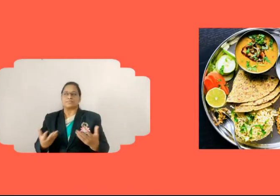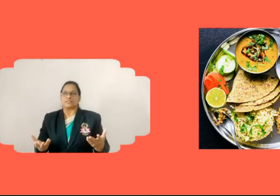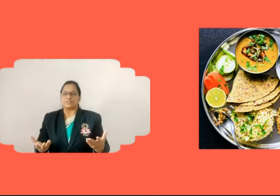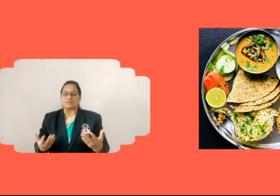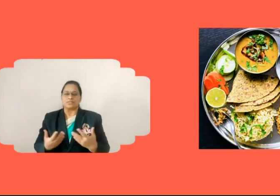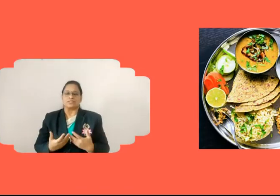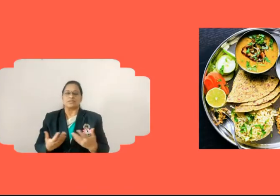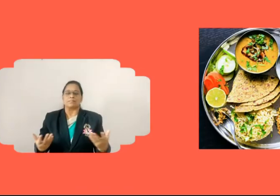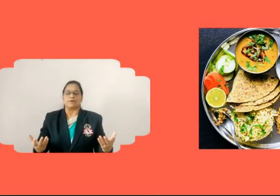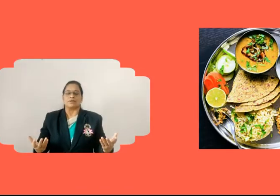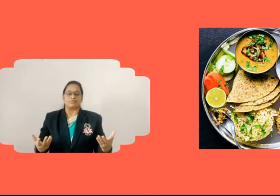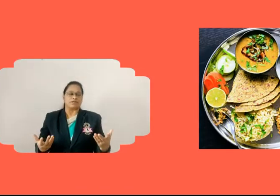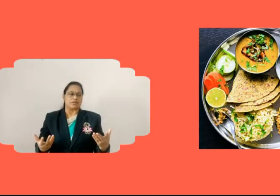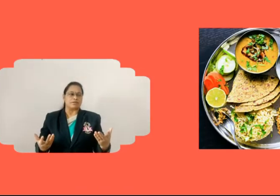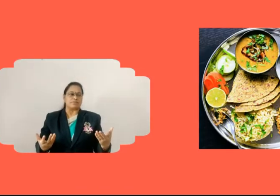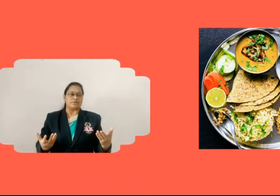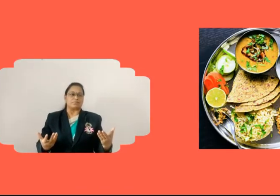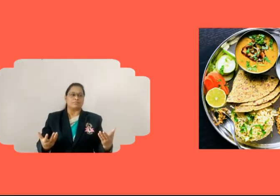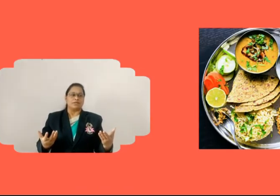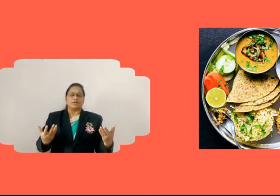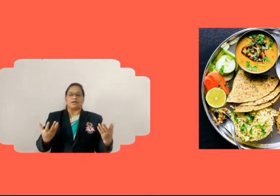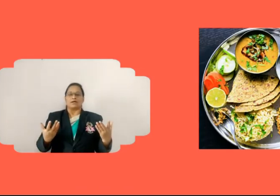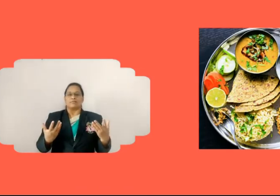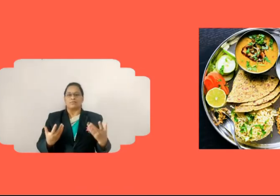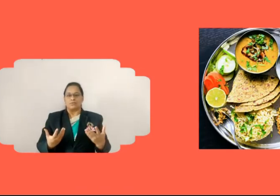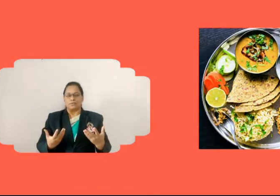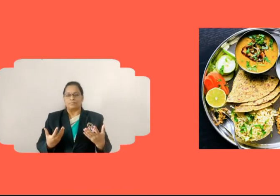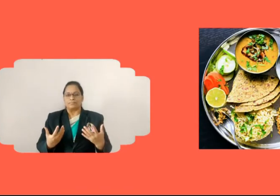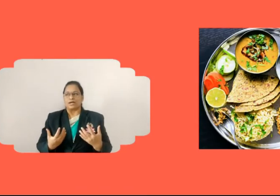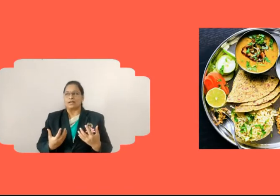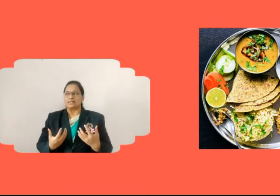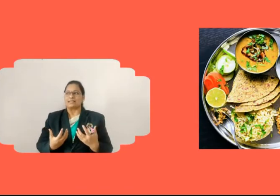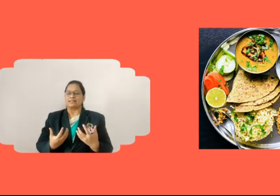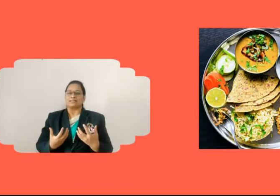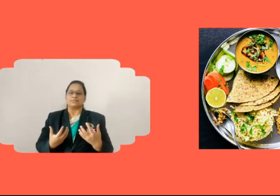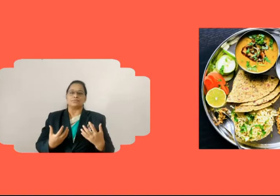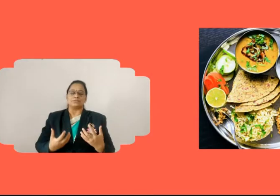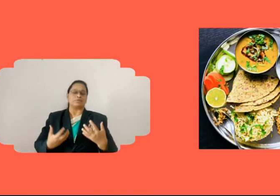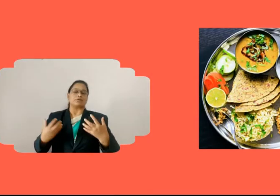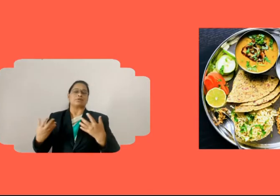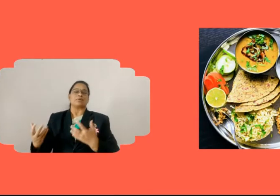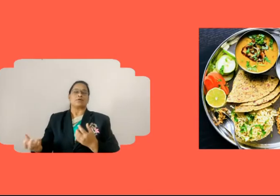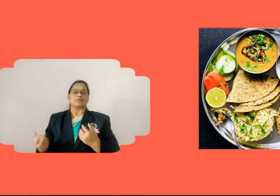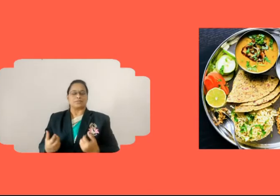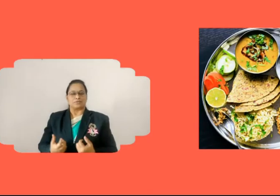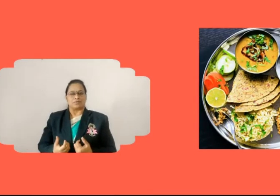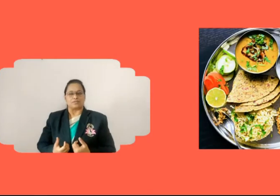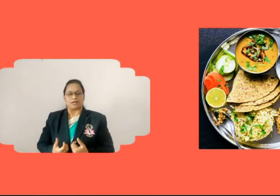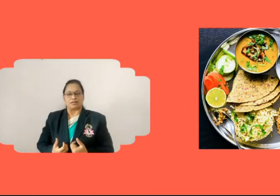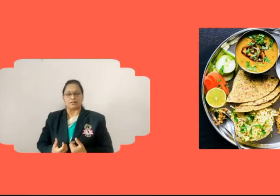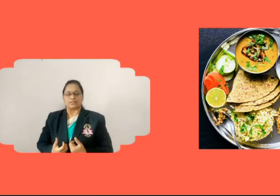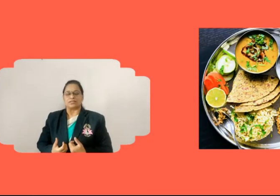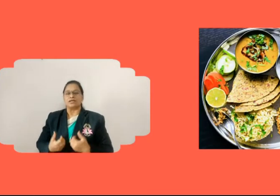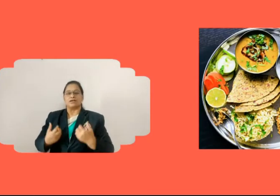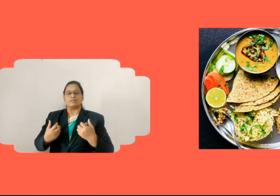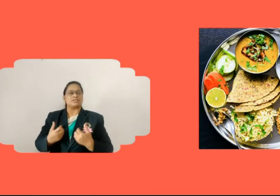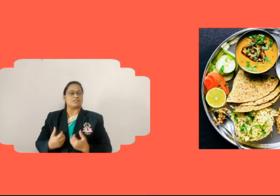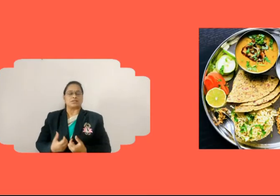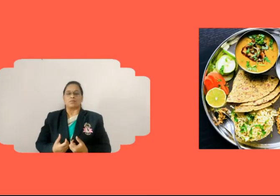substance or such a compounds we are getting from food that it is used for the production of the energy which is required